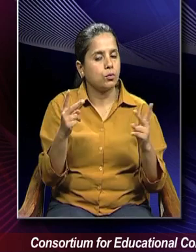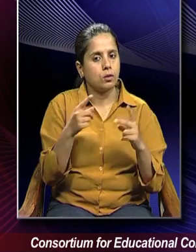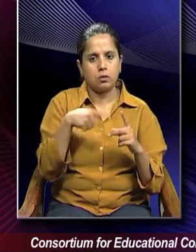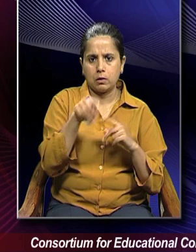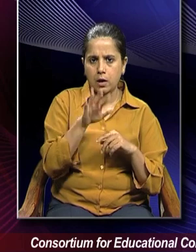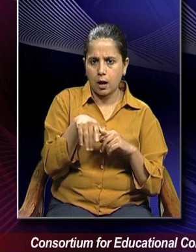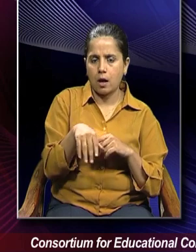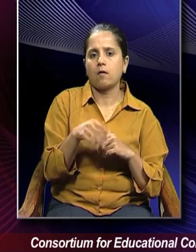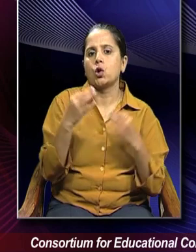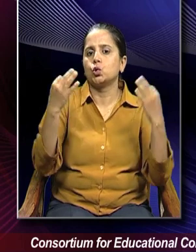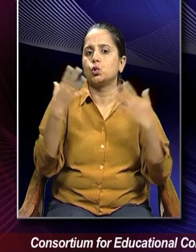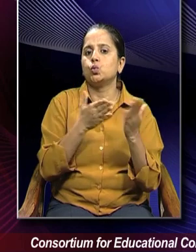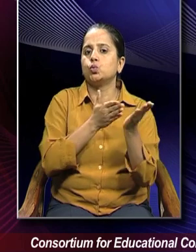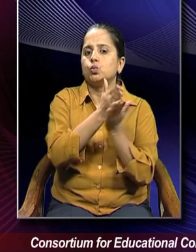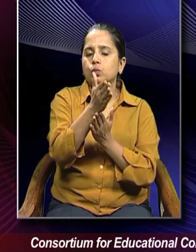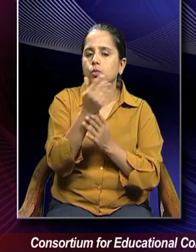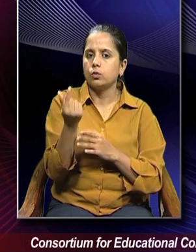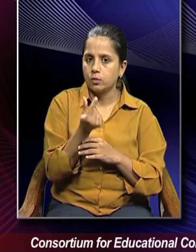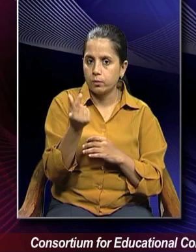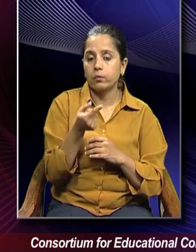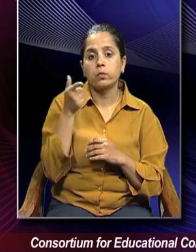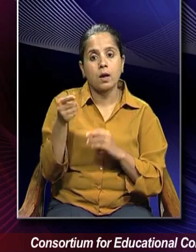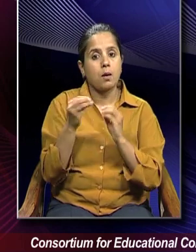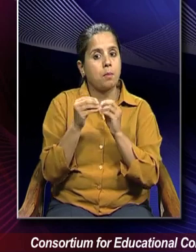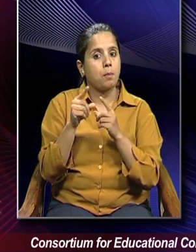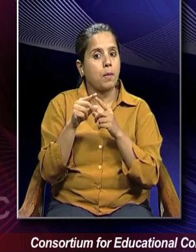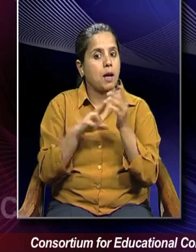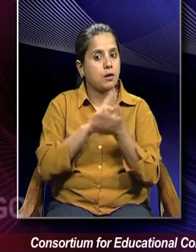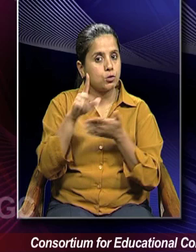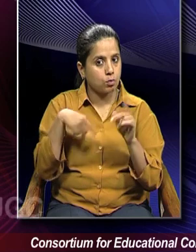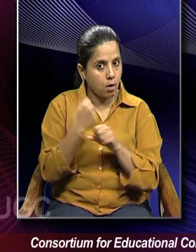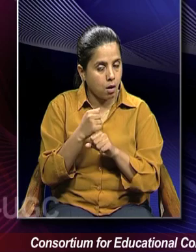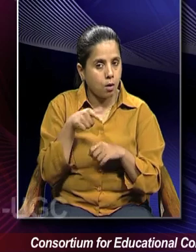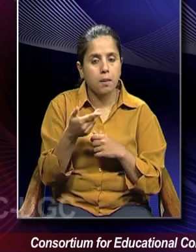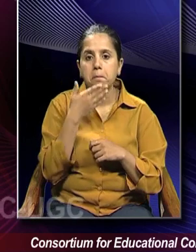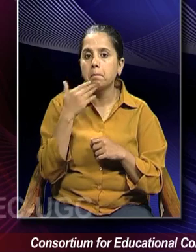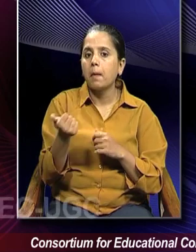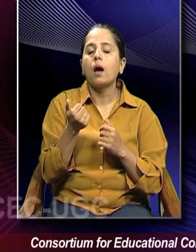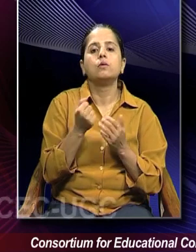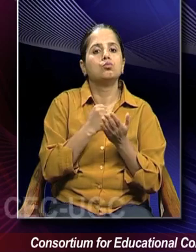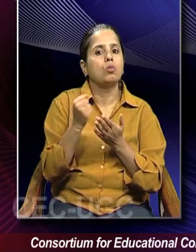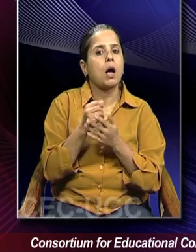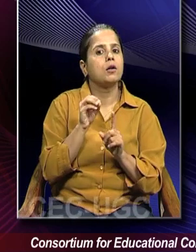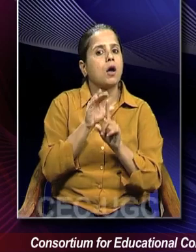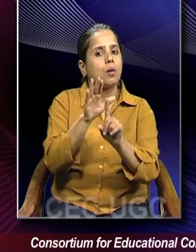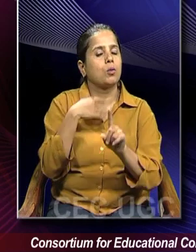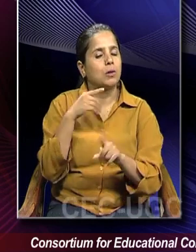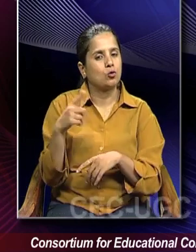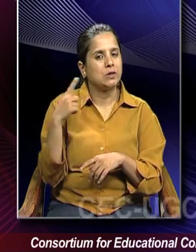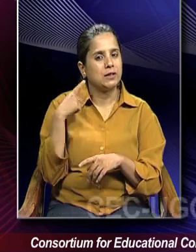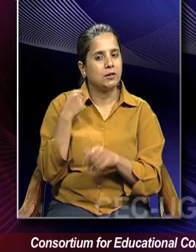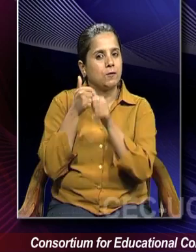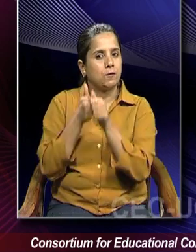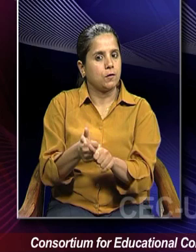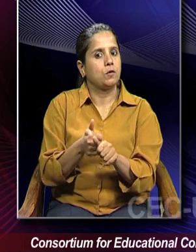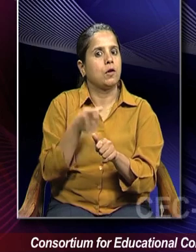indicative of a new path. And while benchmarking and thereby best practices approach suggest we should follow the leaders and try